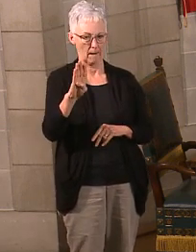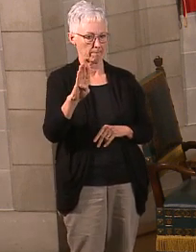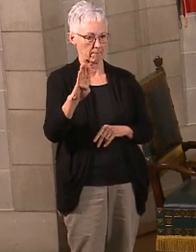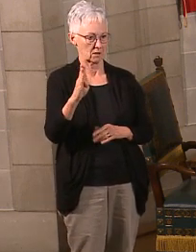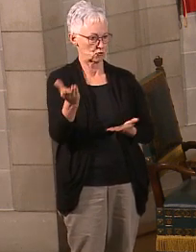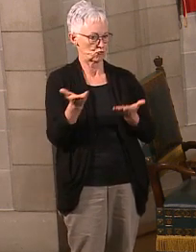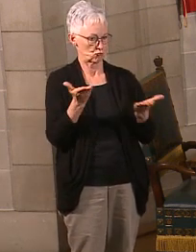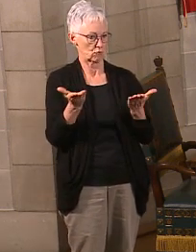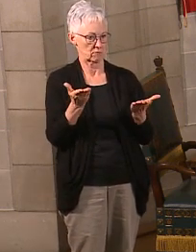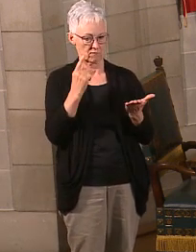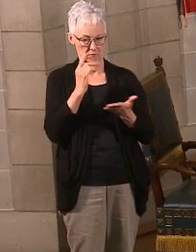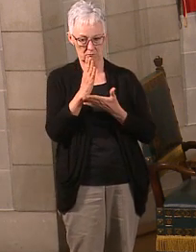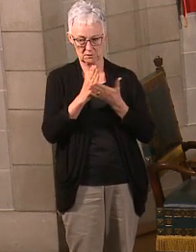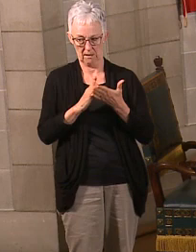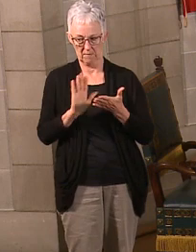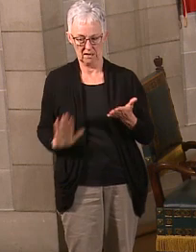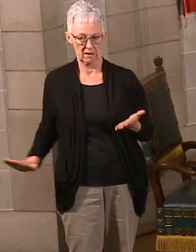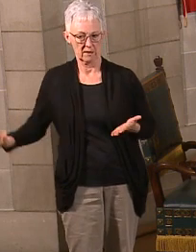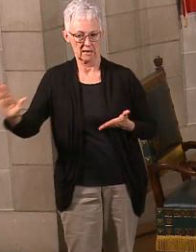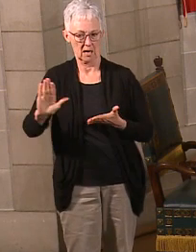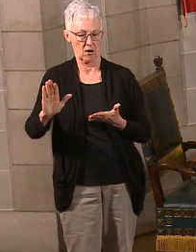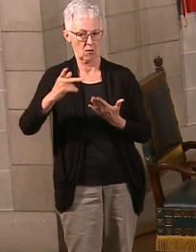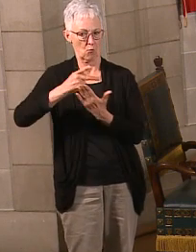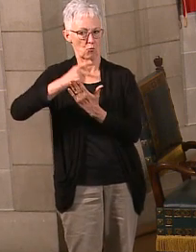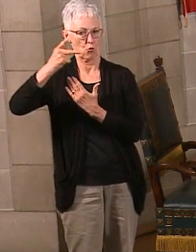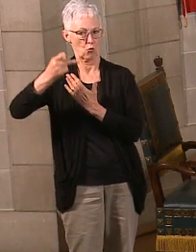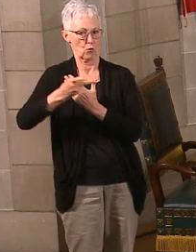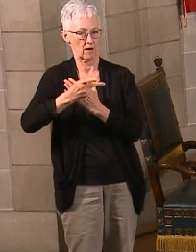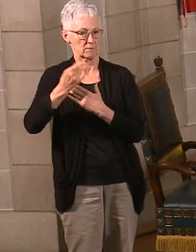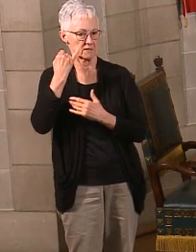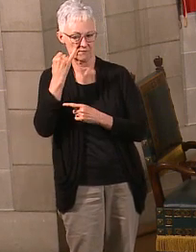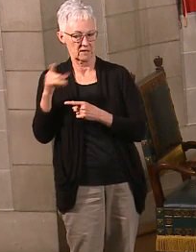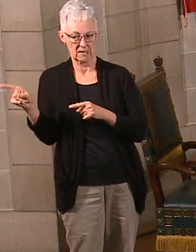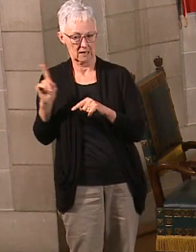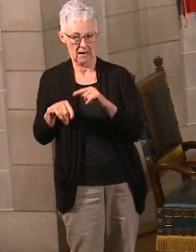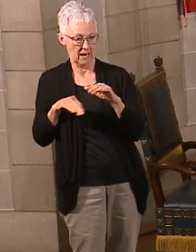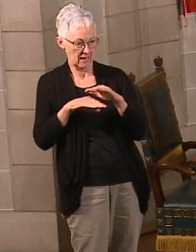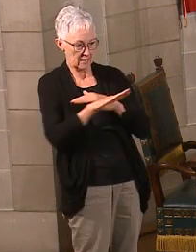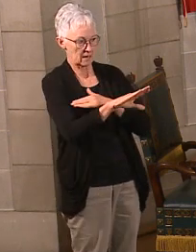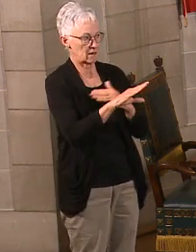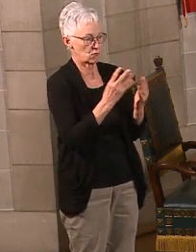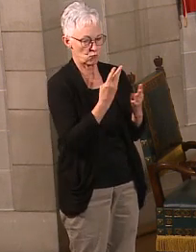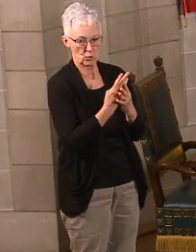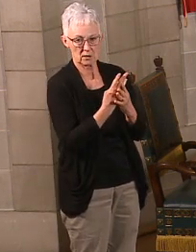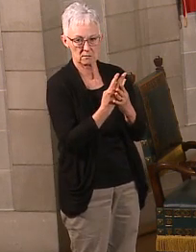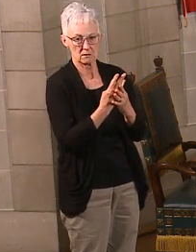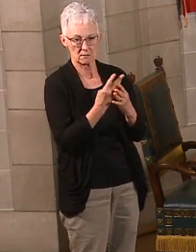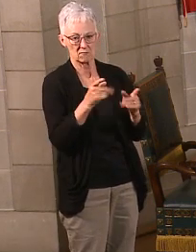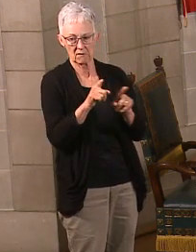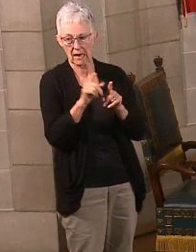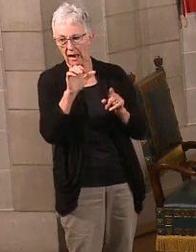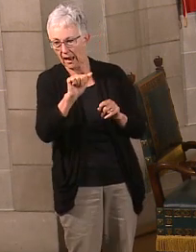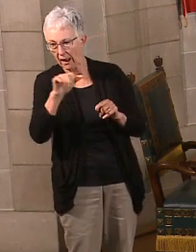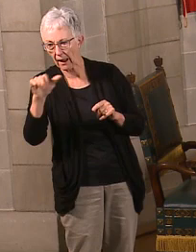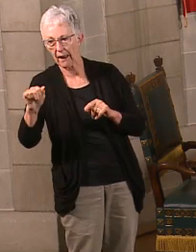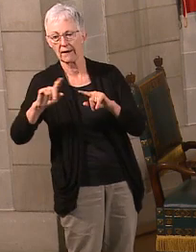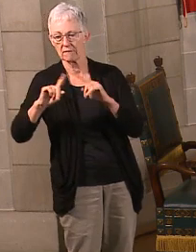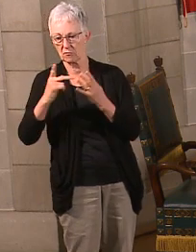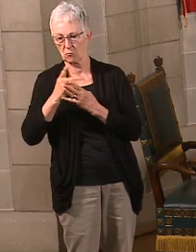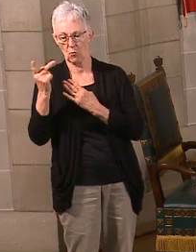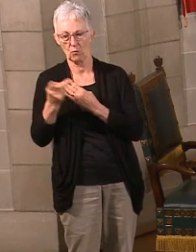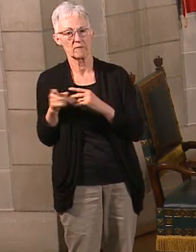deliver programming. So we've done a lot of things to make sure that we still give people the things they need so that they're ready for release and do that